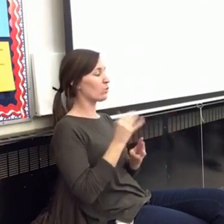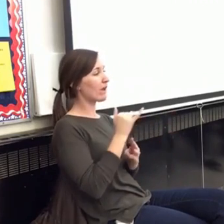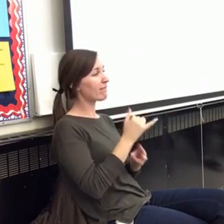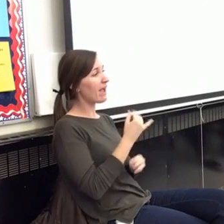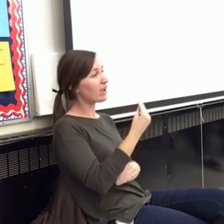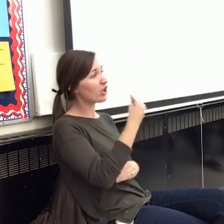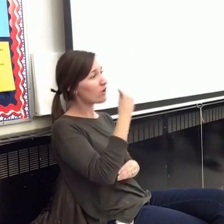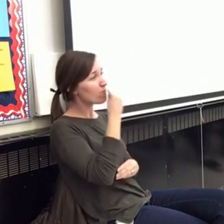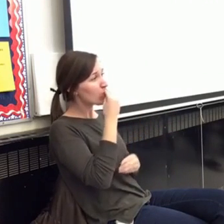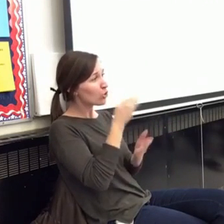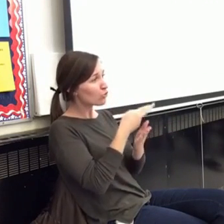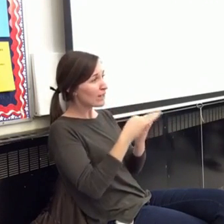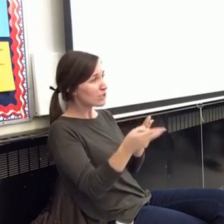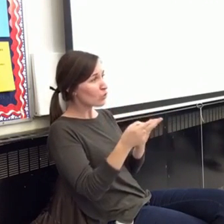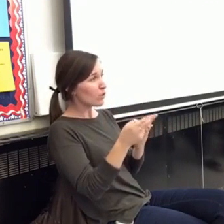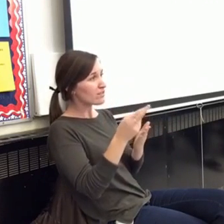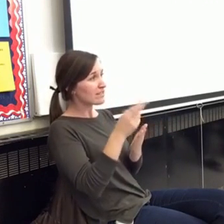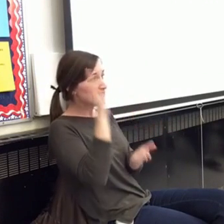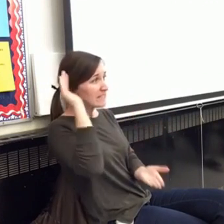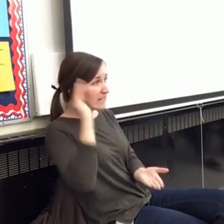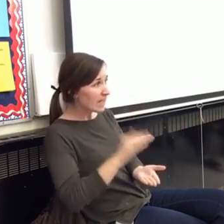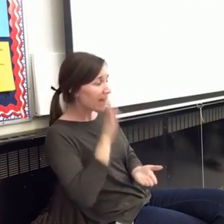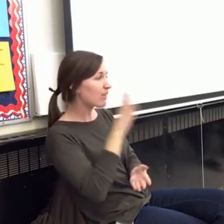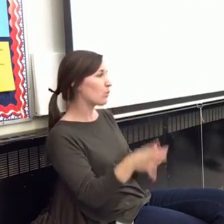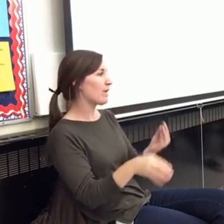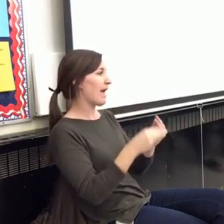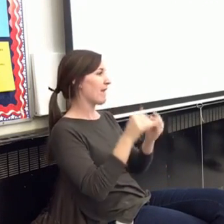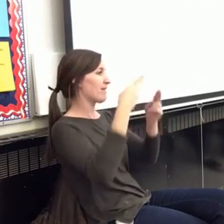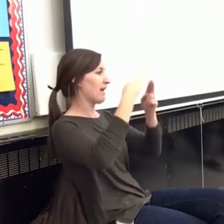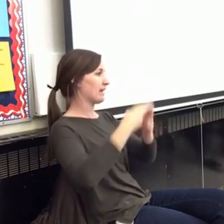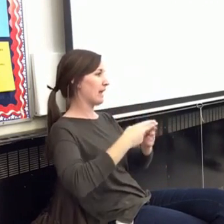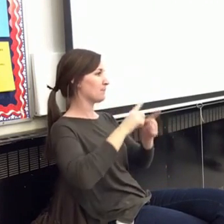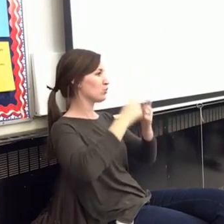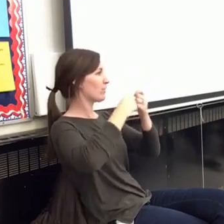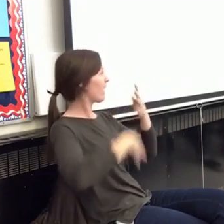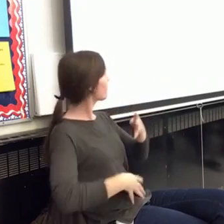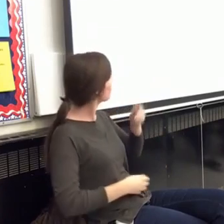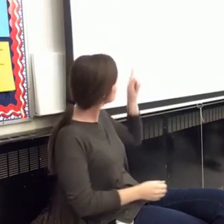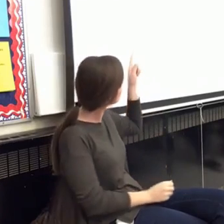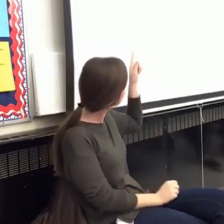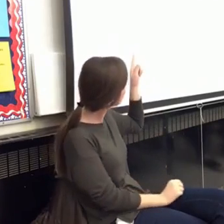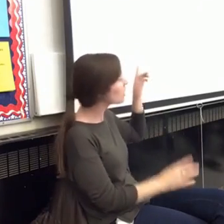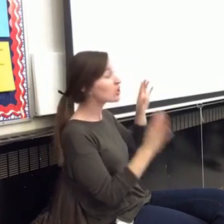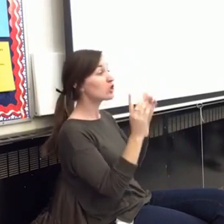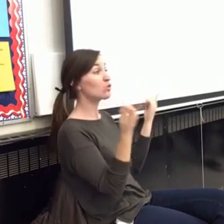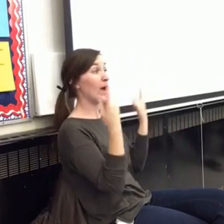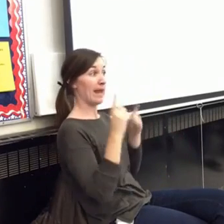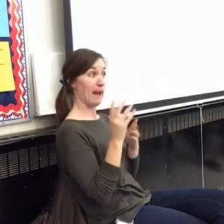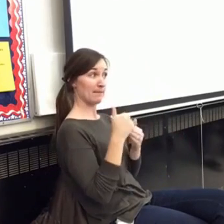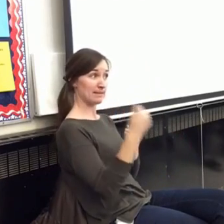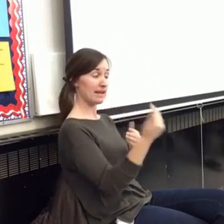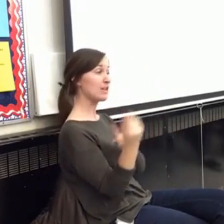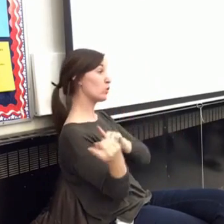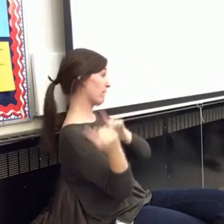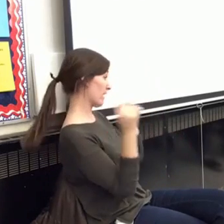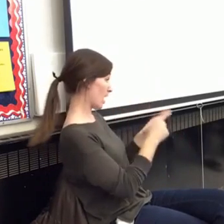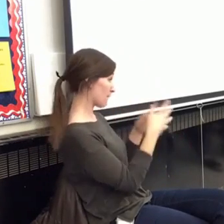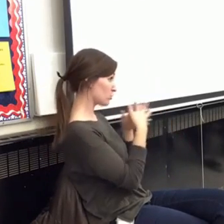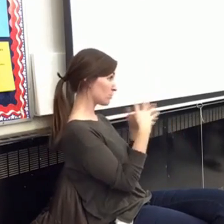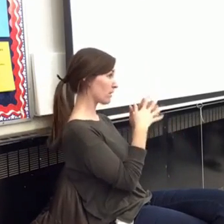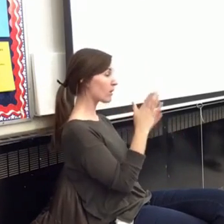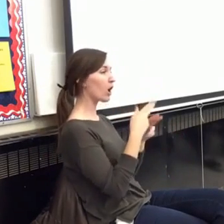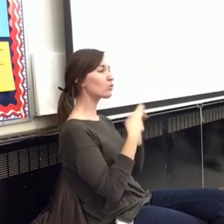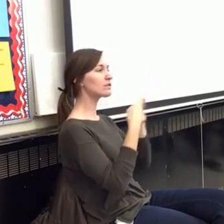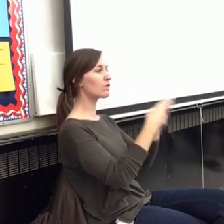sources decline, they add that name to the list. Okay? Now, in terms of what's going to happen next, they're going to come to America on what is called